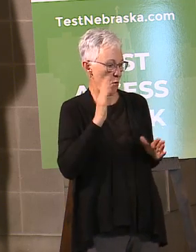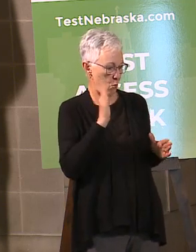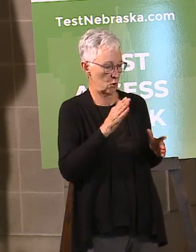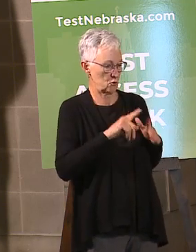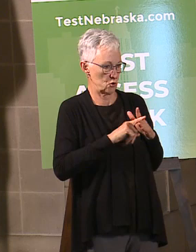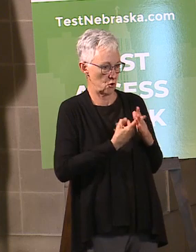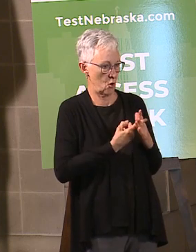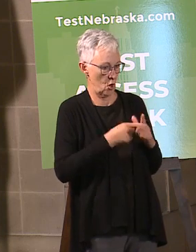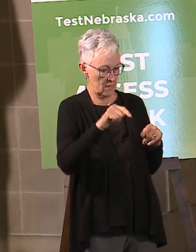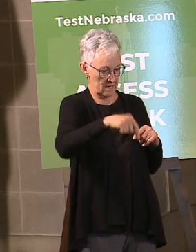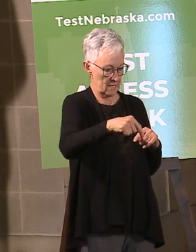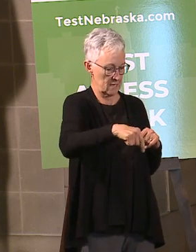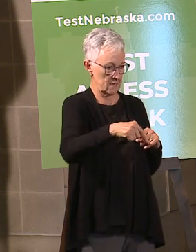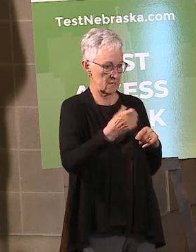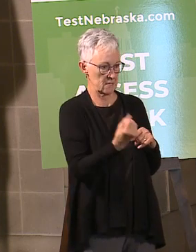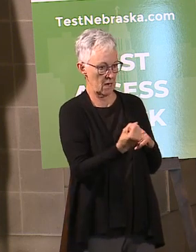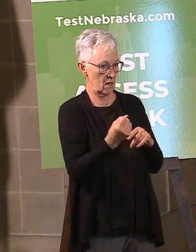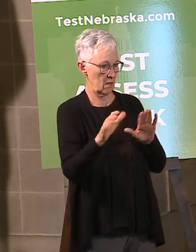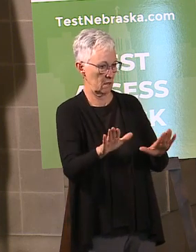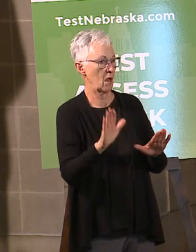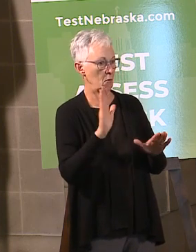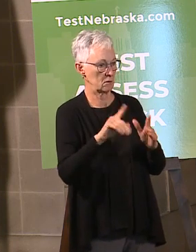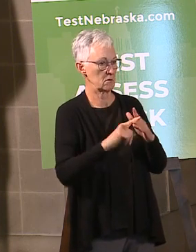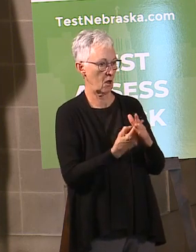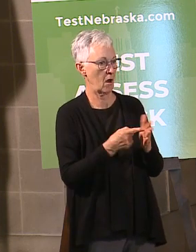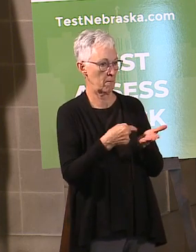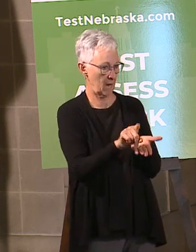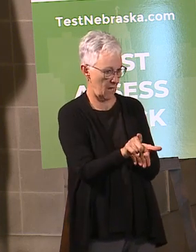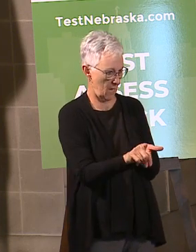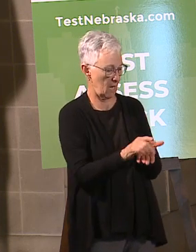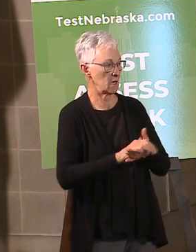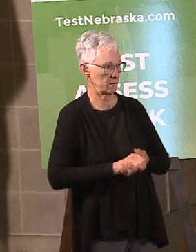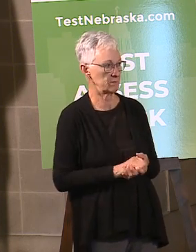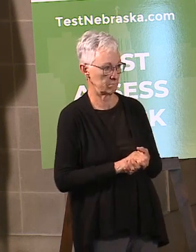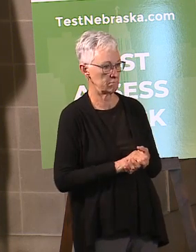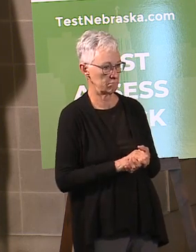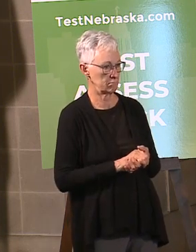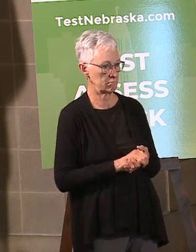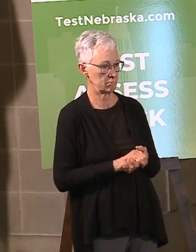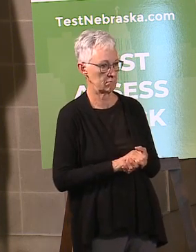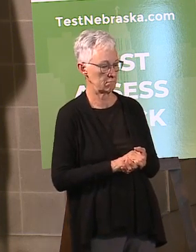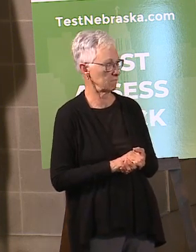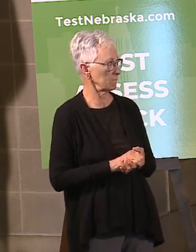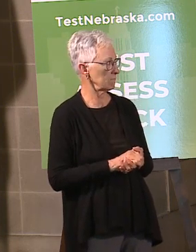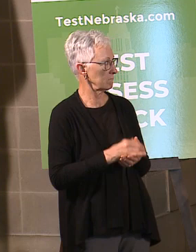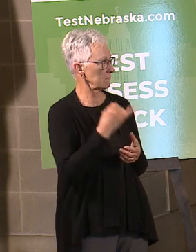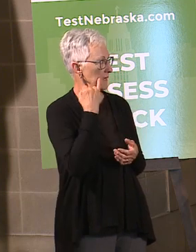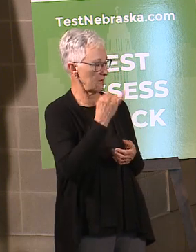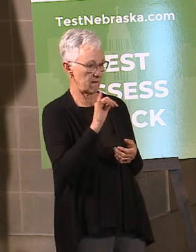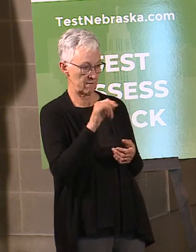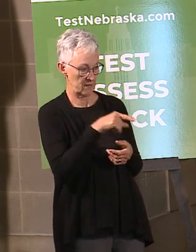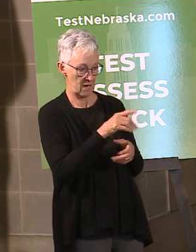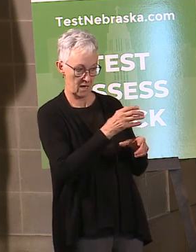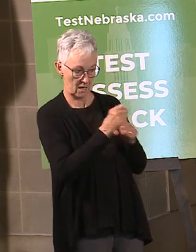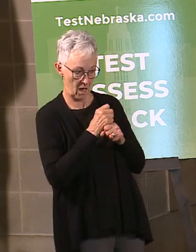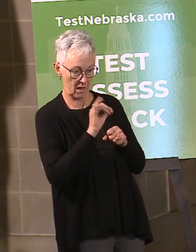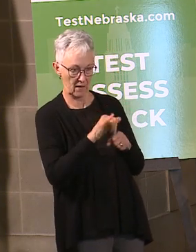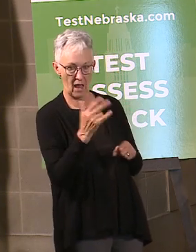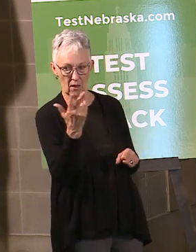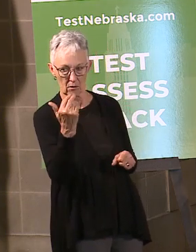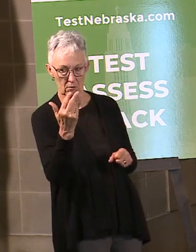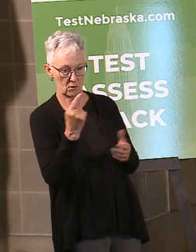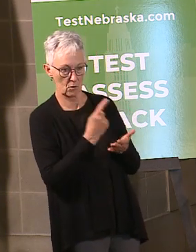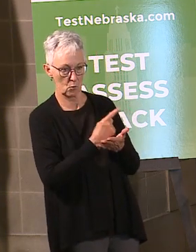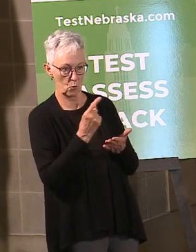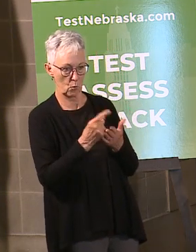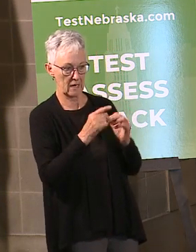started being paid, right, John? Yes. Some of them have started being paid, but primarily they're getting processed over the weekend. So if it was the 13-week extension under the